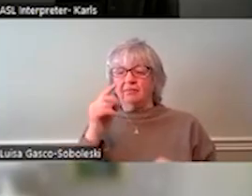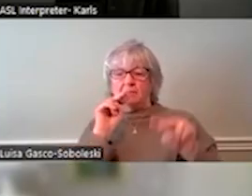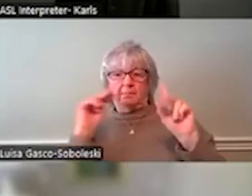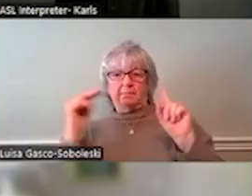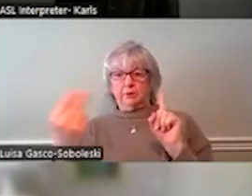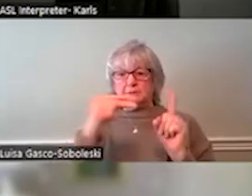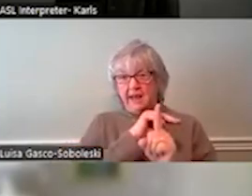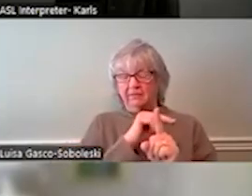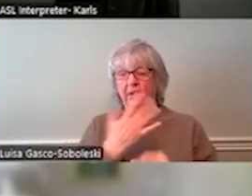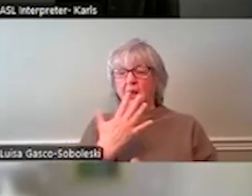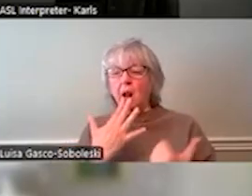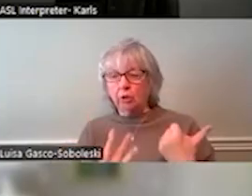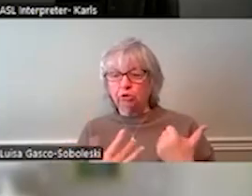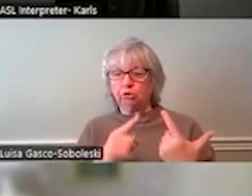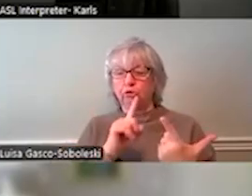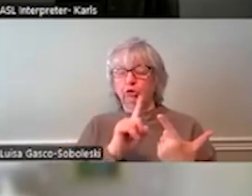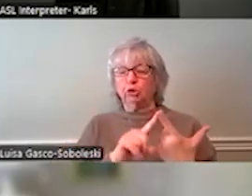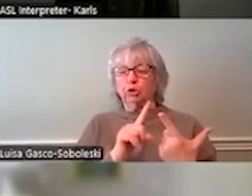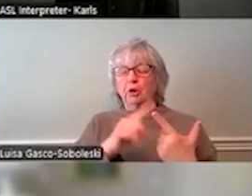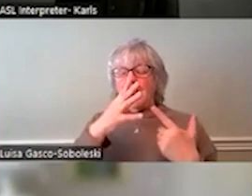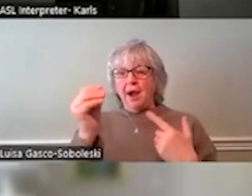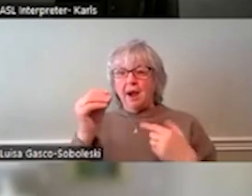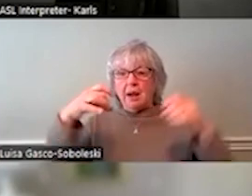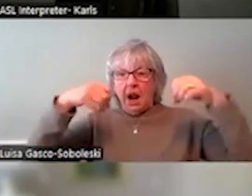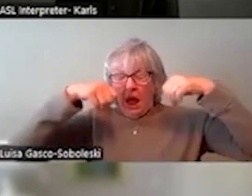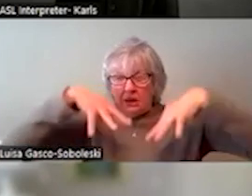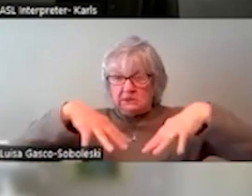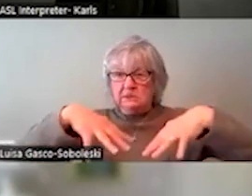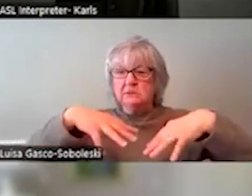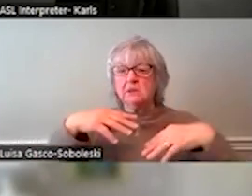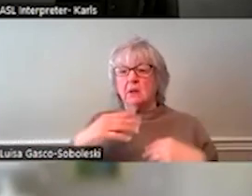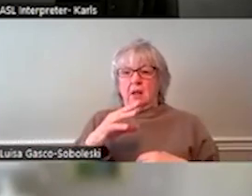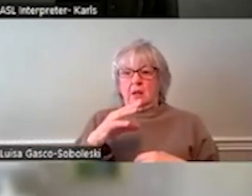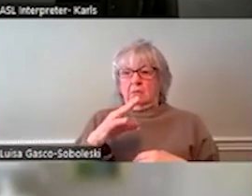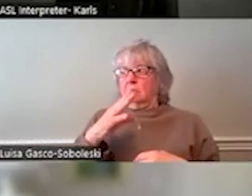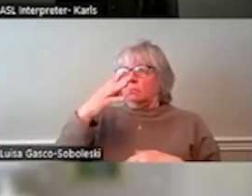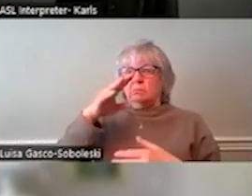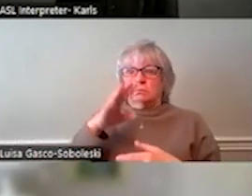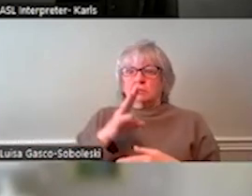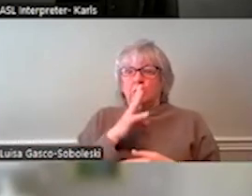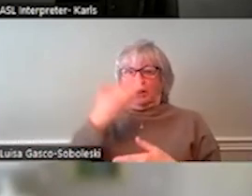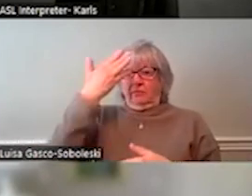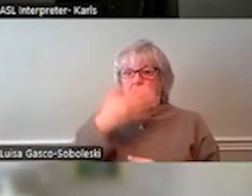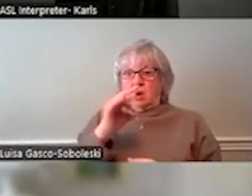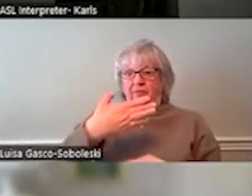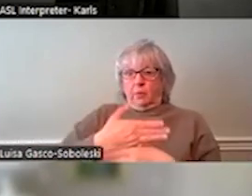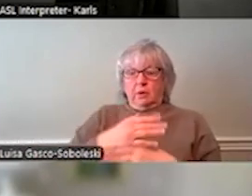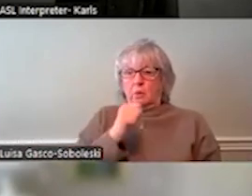deaf architects, and they're able to then have the deaf perspective for the colors and lighting in the building.